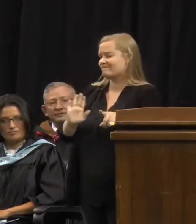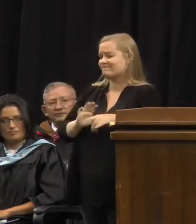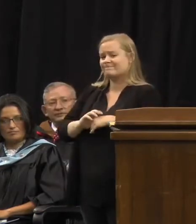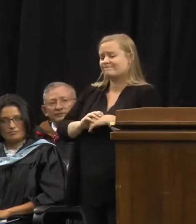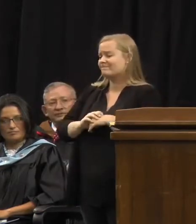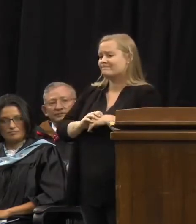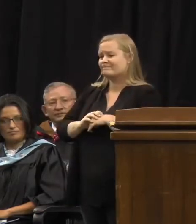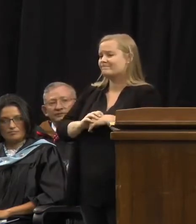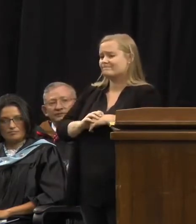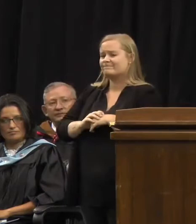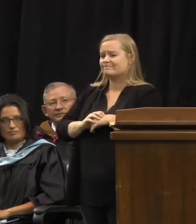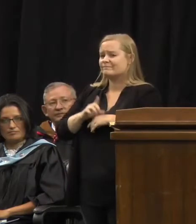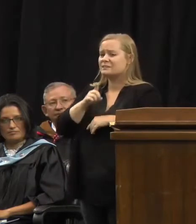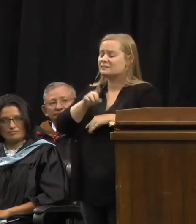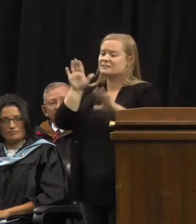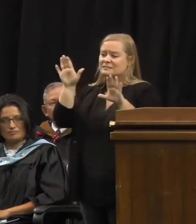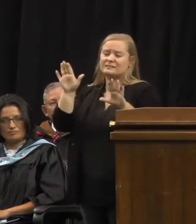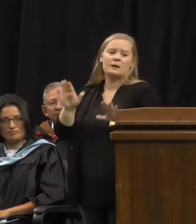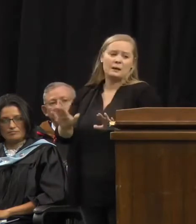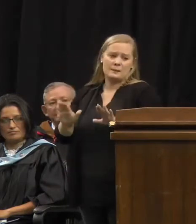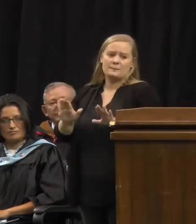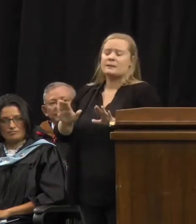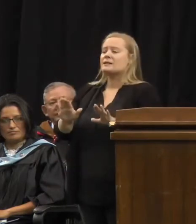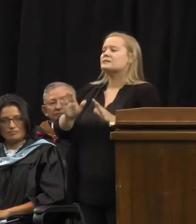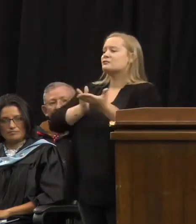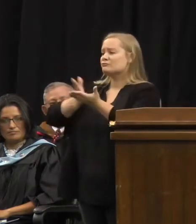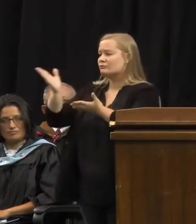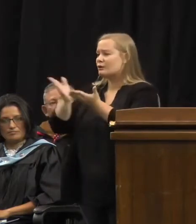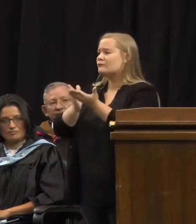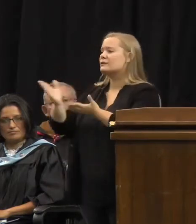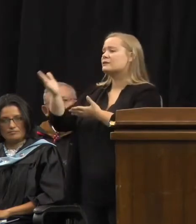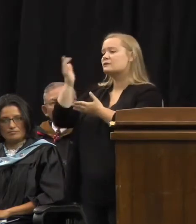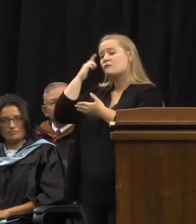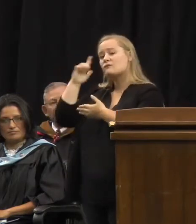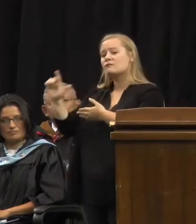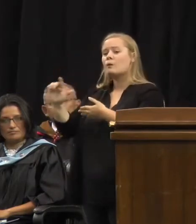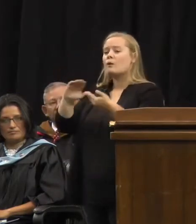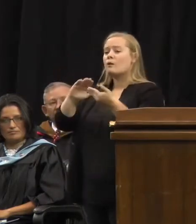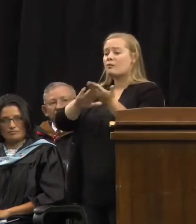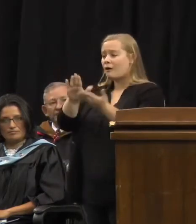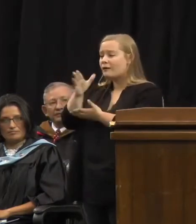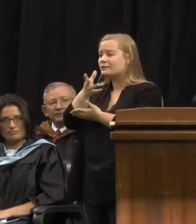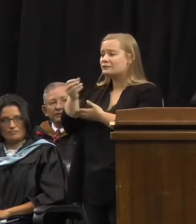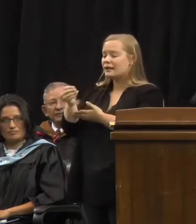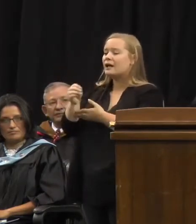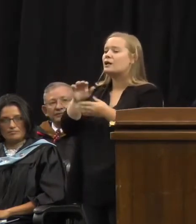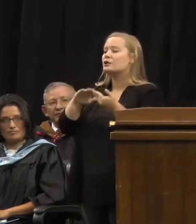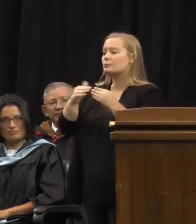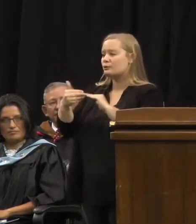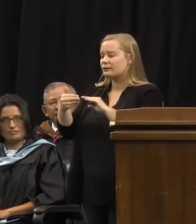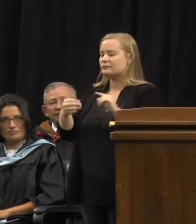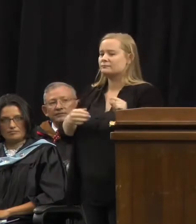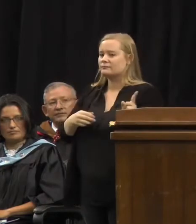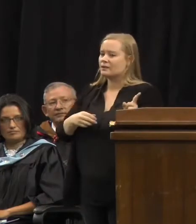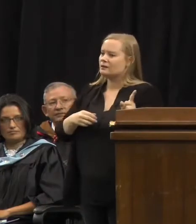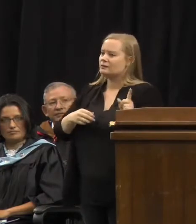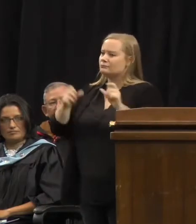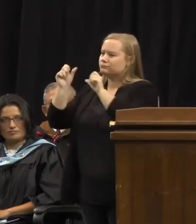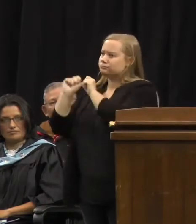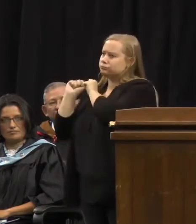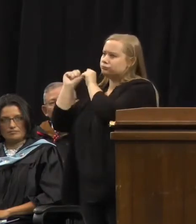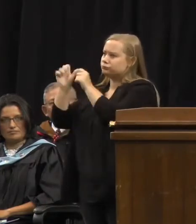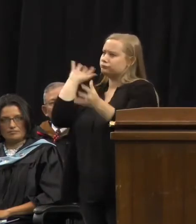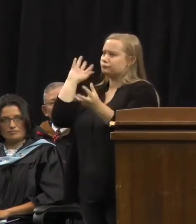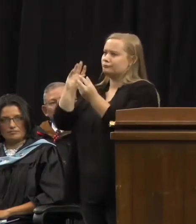members who demonstrate outstanding services to colleges and their community. Debbie is a longtime supporter of community